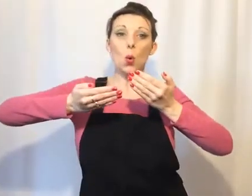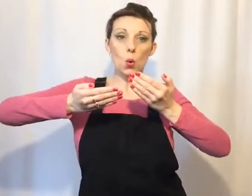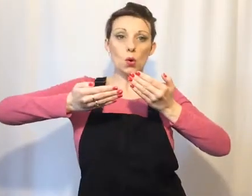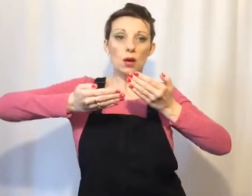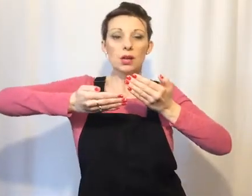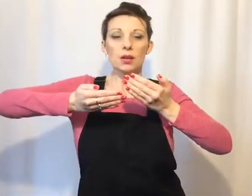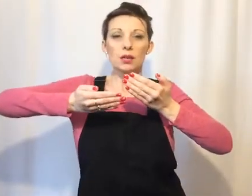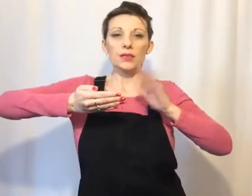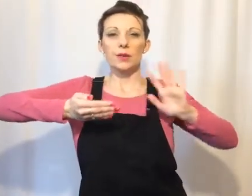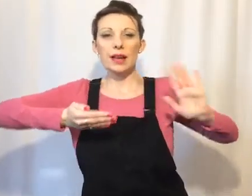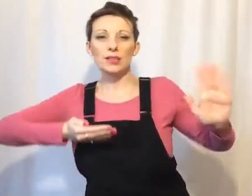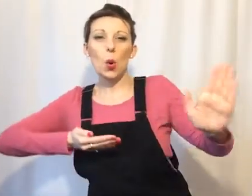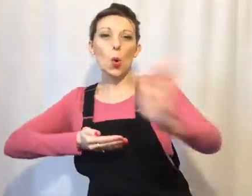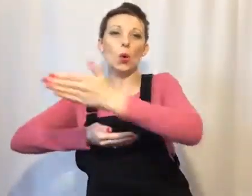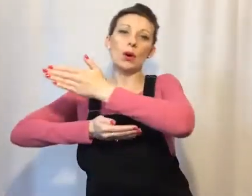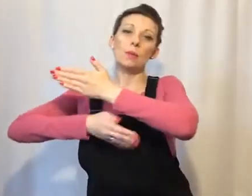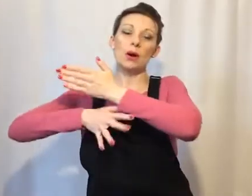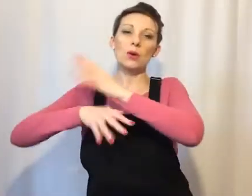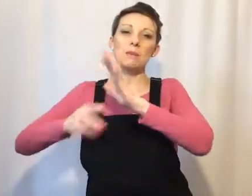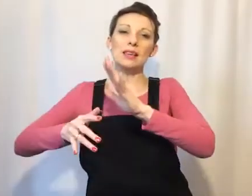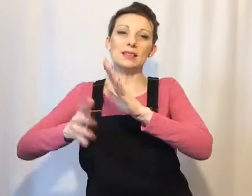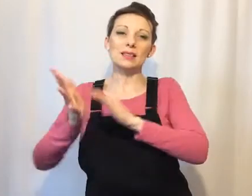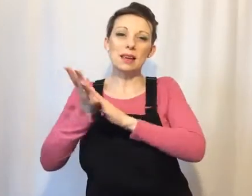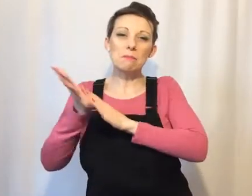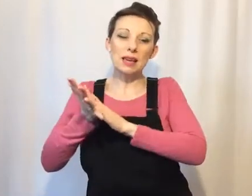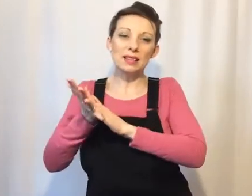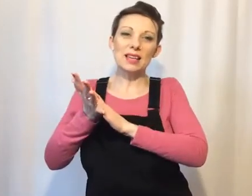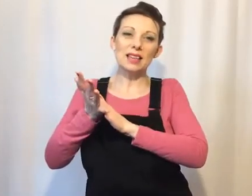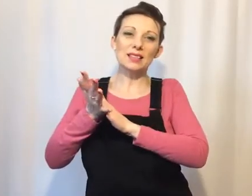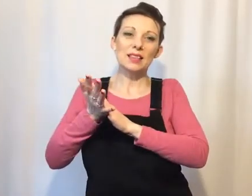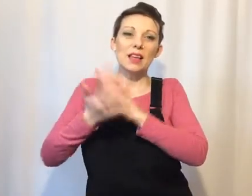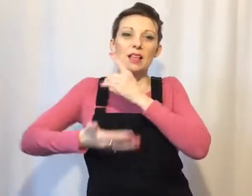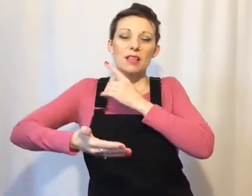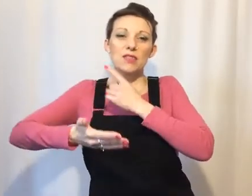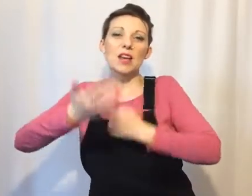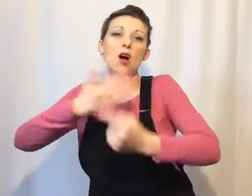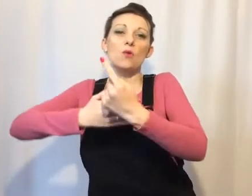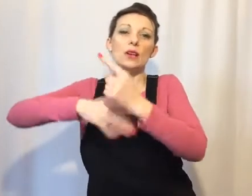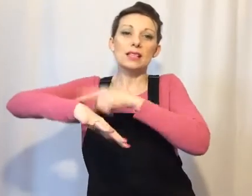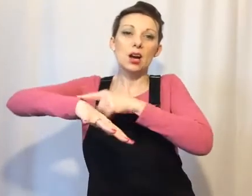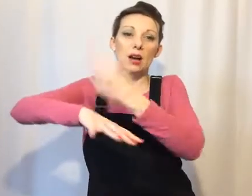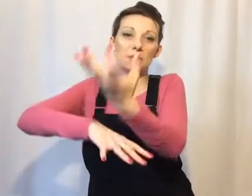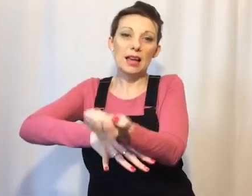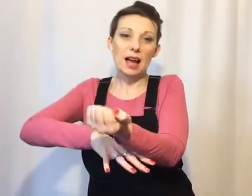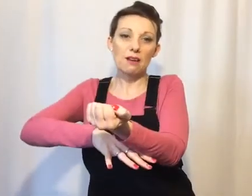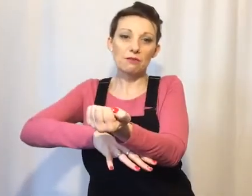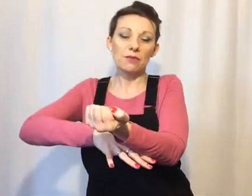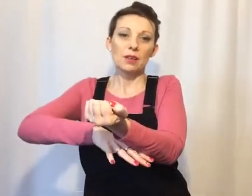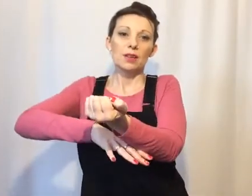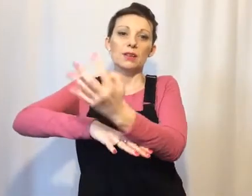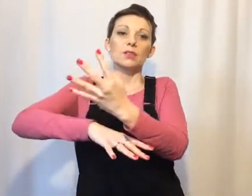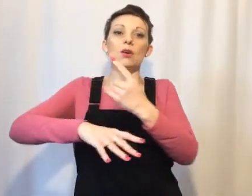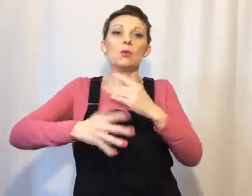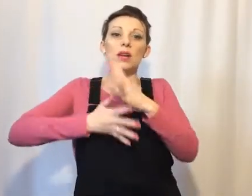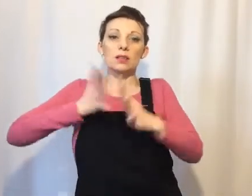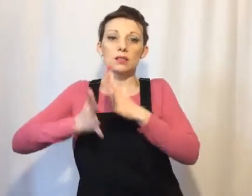all. So that's all, but what it means it's the only time they have. So we're going to